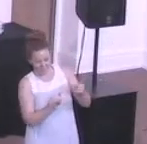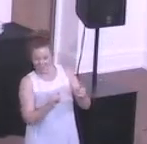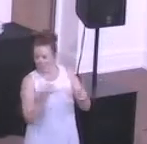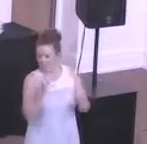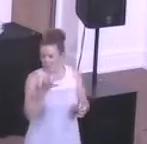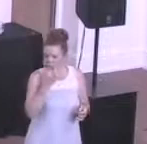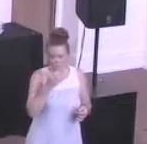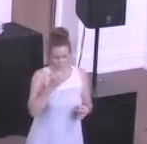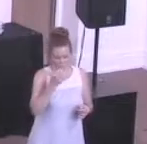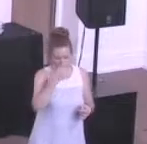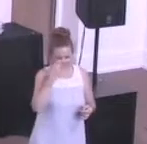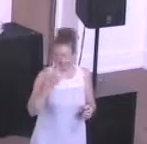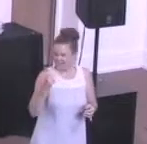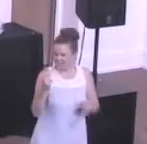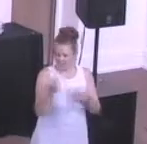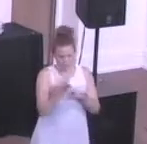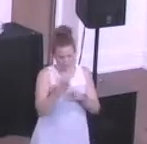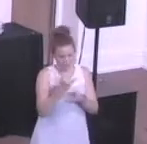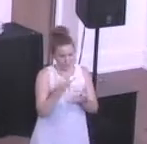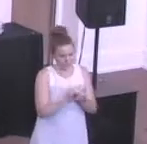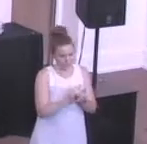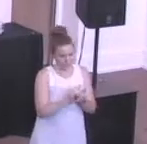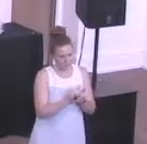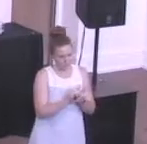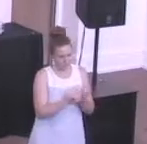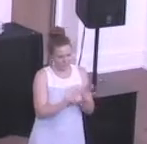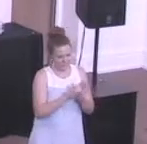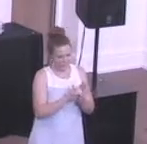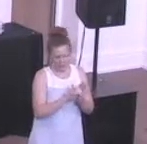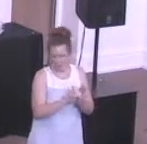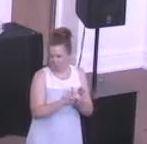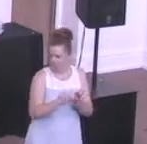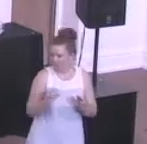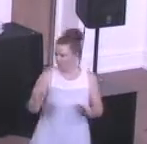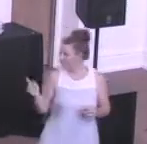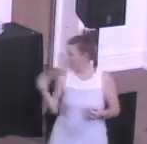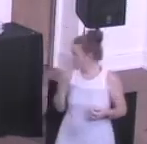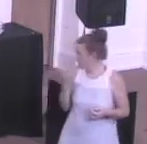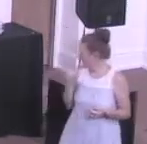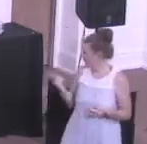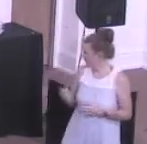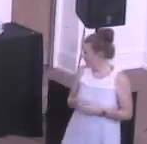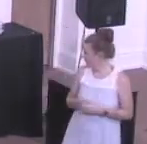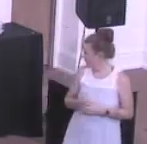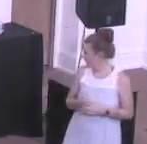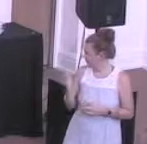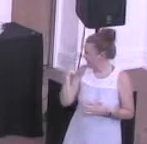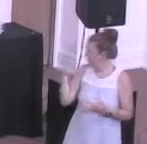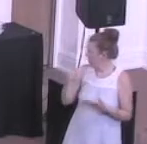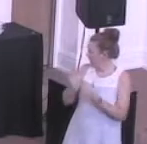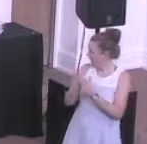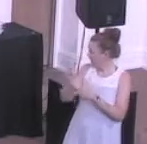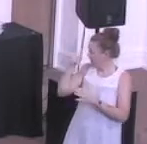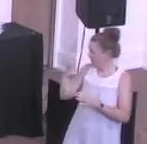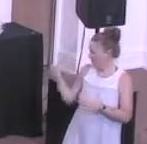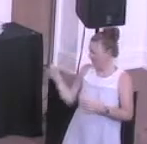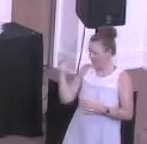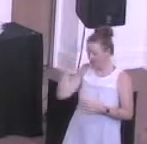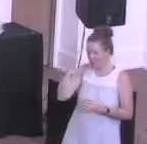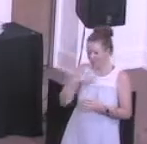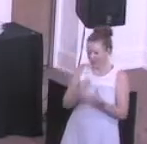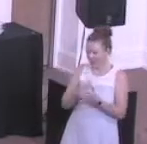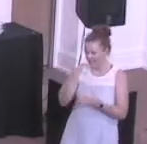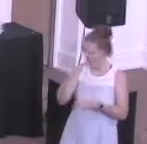cool because I use this example. Melina, can you do me a favor? Do you know what I'm asking for? Yeah, you're going to put that